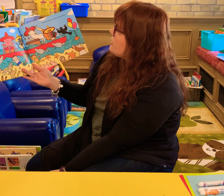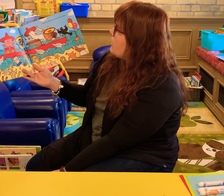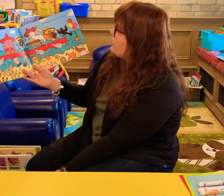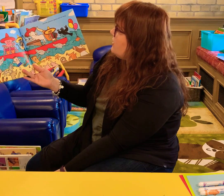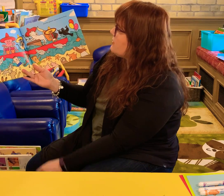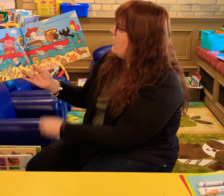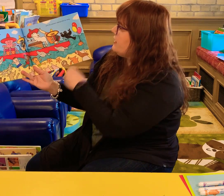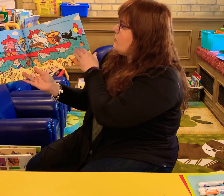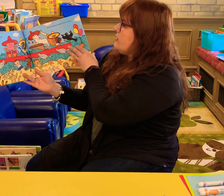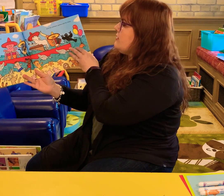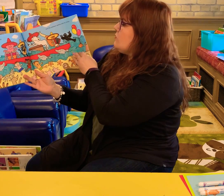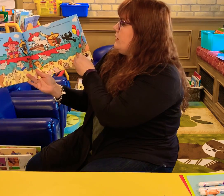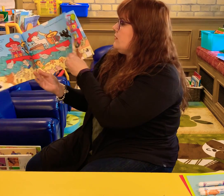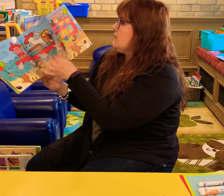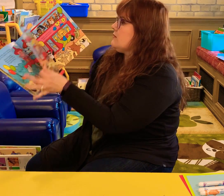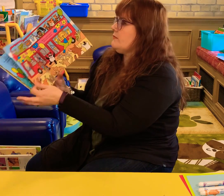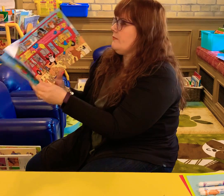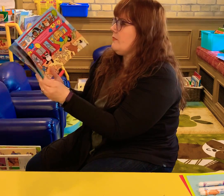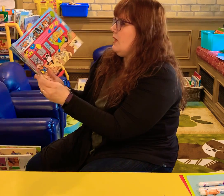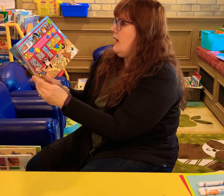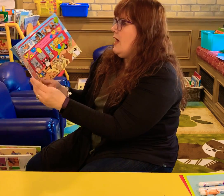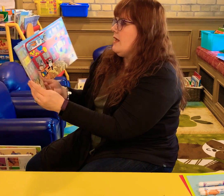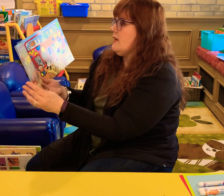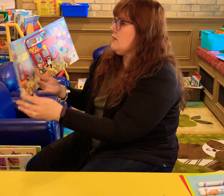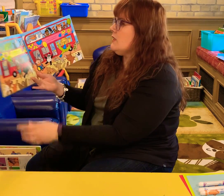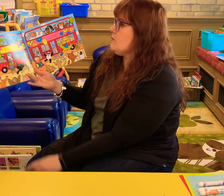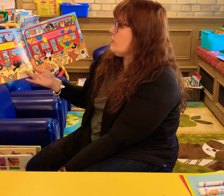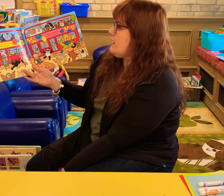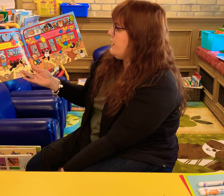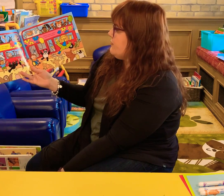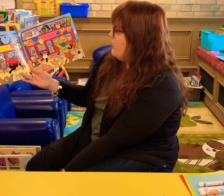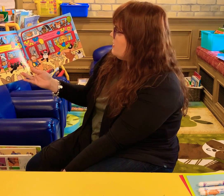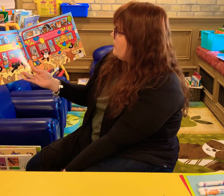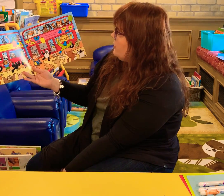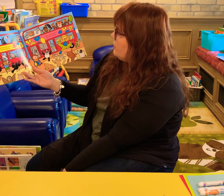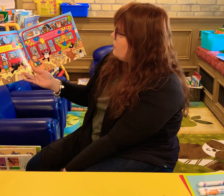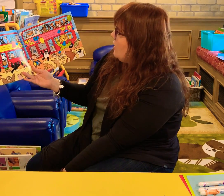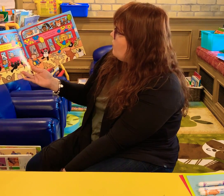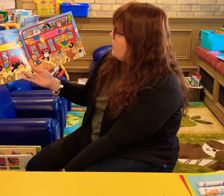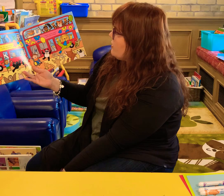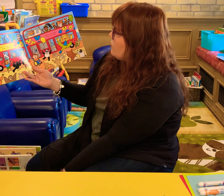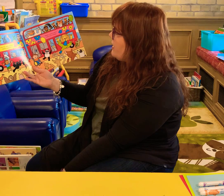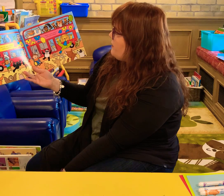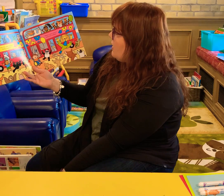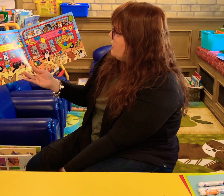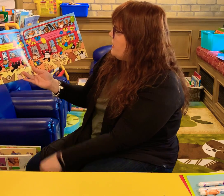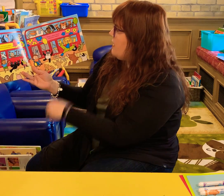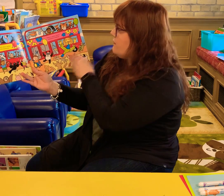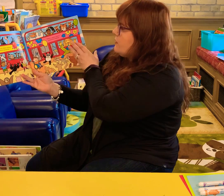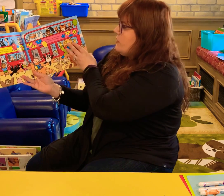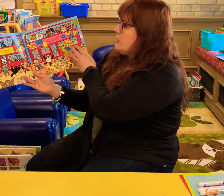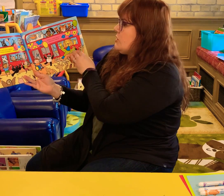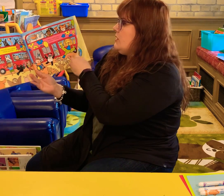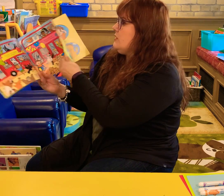the jackdaw signing with his wings. Then lots more signing friends appeared. What a great party! Everyone cheered.